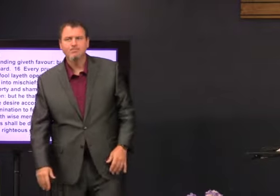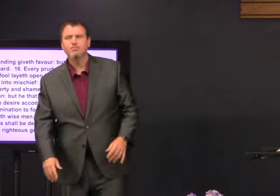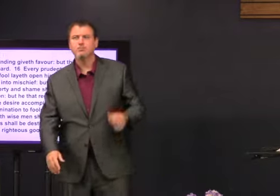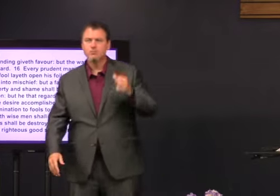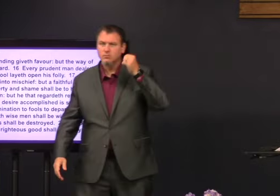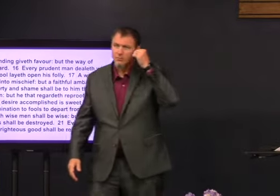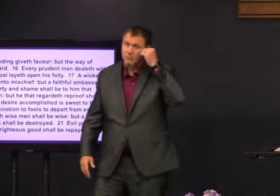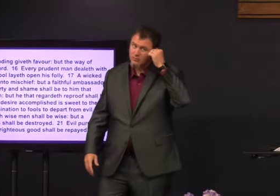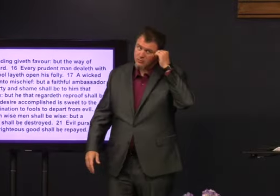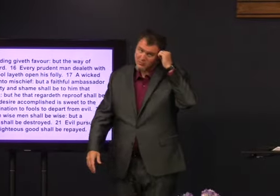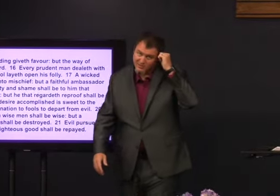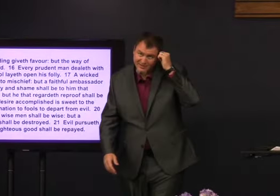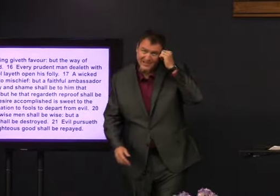I don't want to leave my evil.